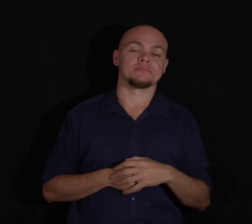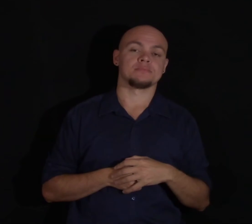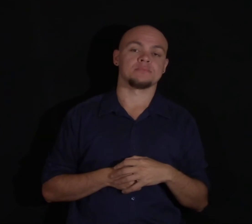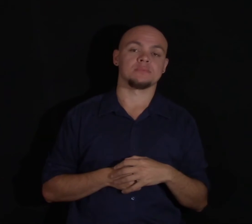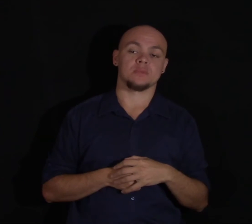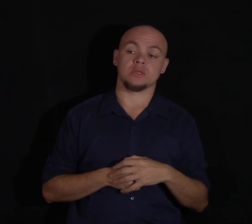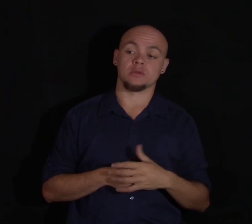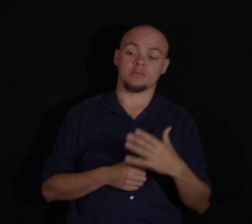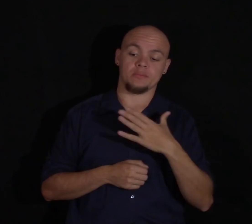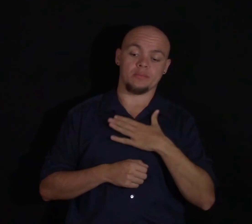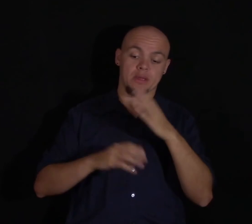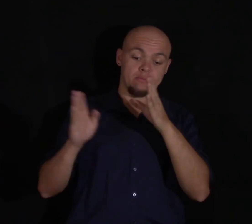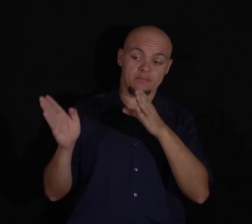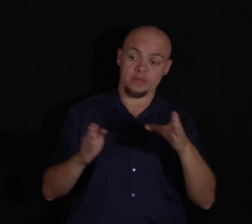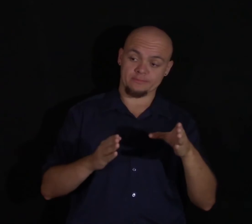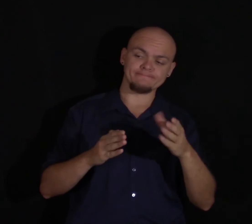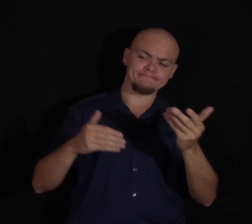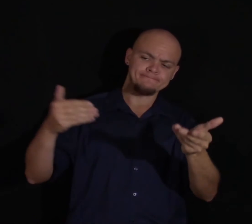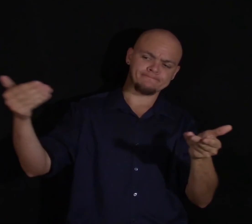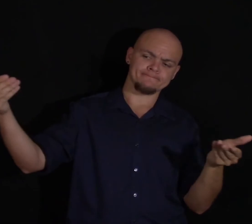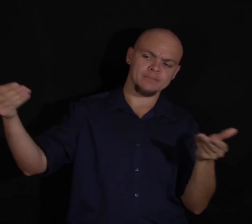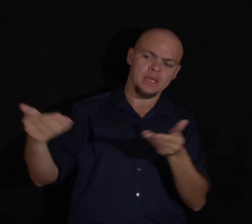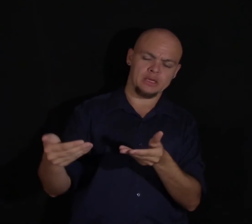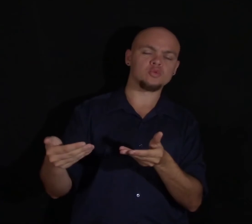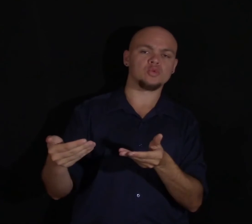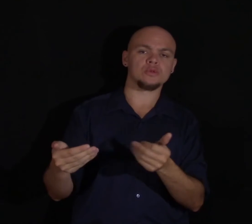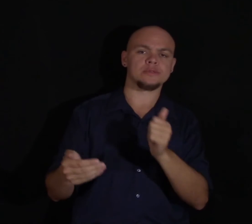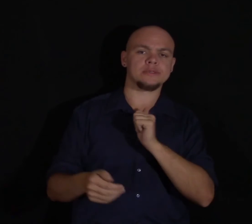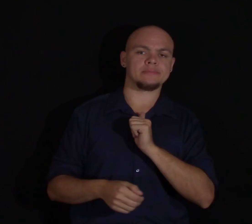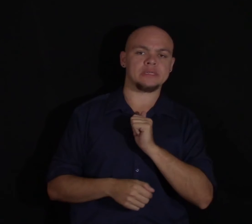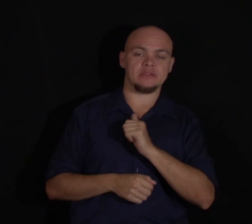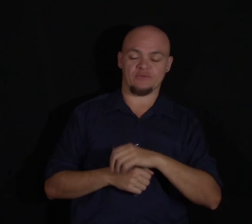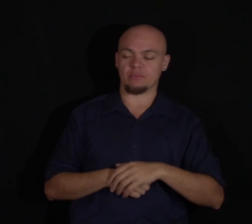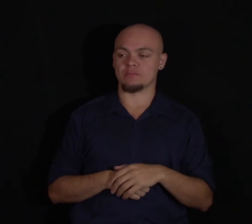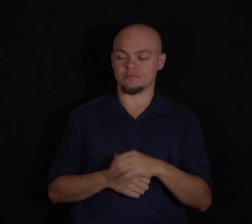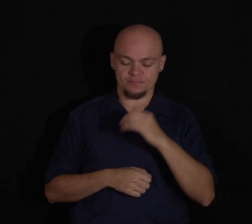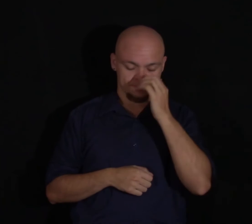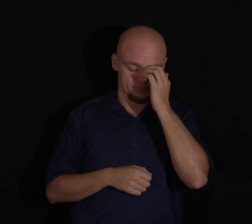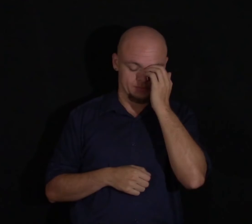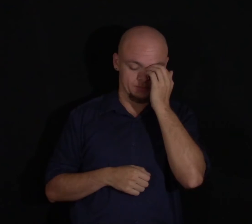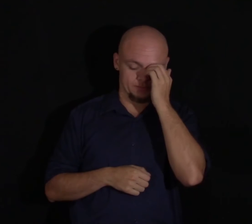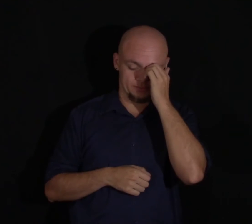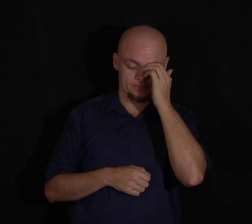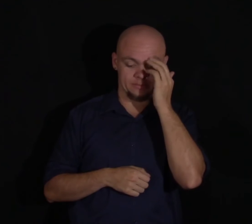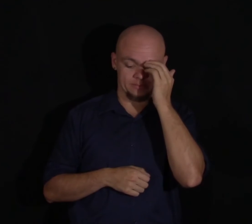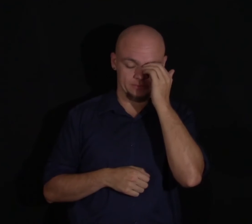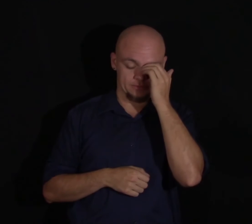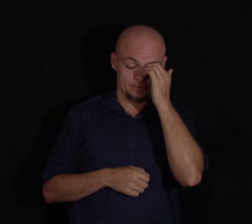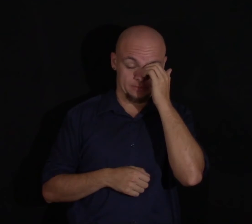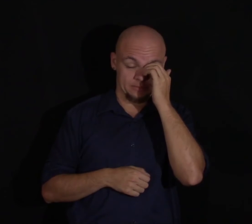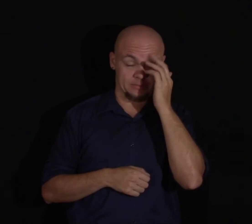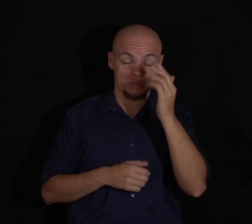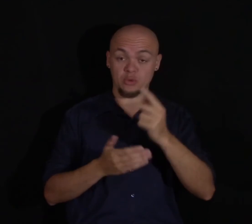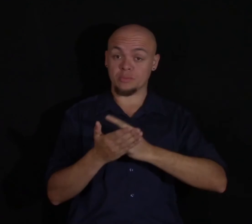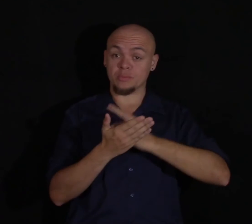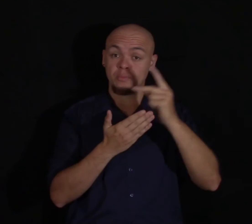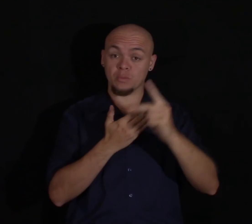myself into the cottage of my protectors. I revolved many projects, but that on which I